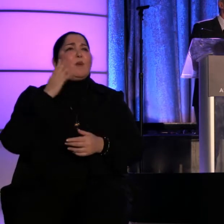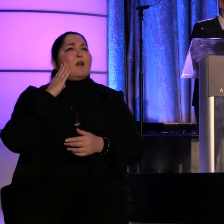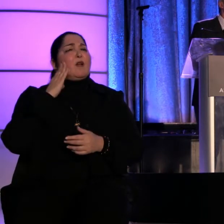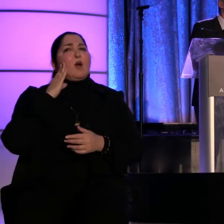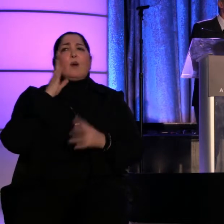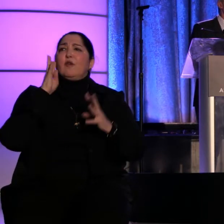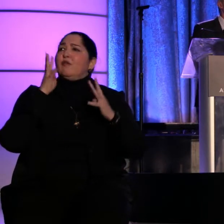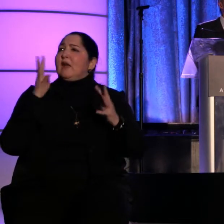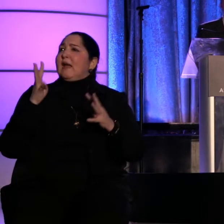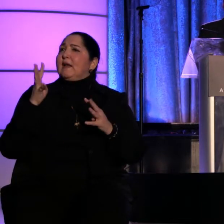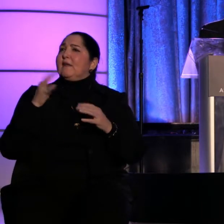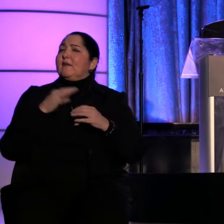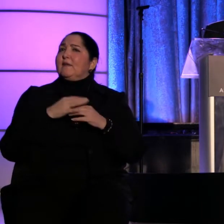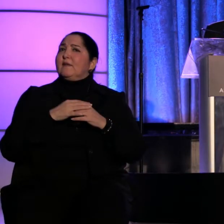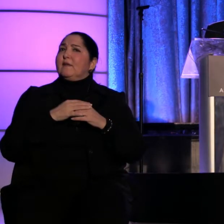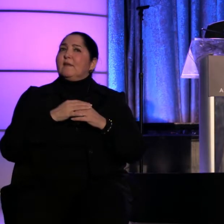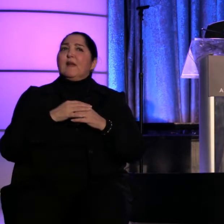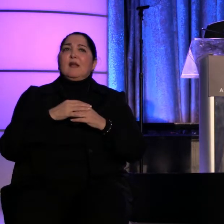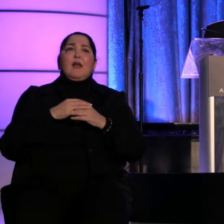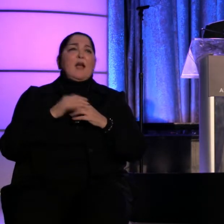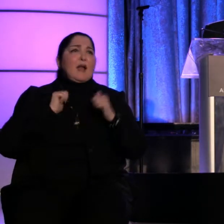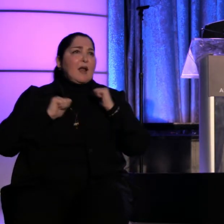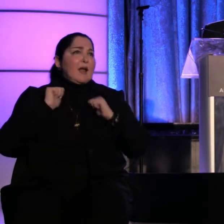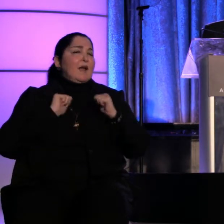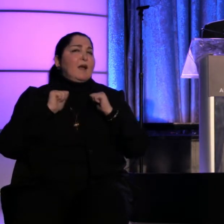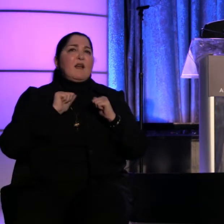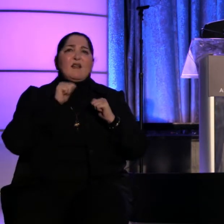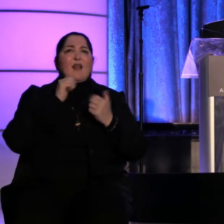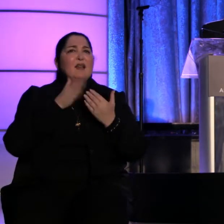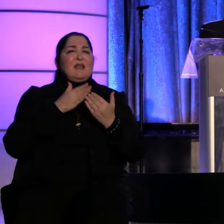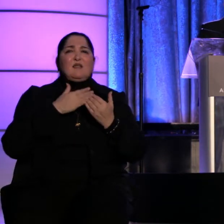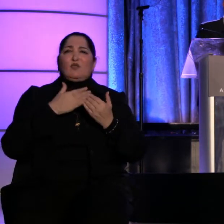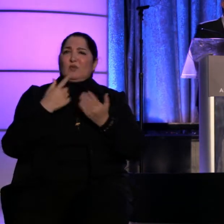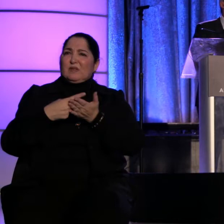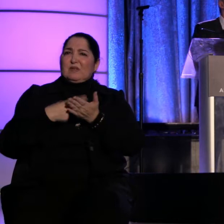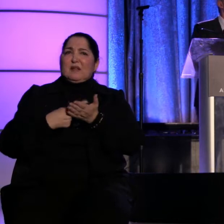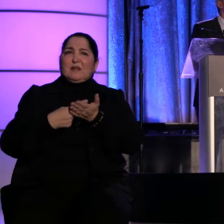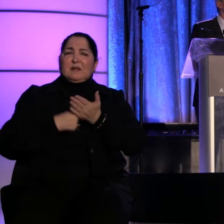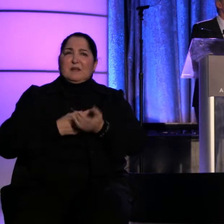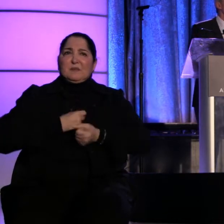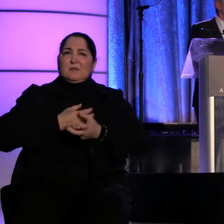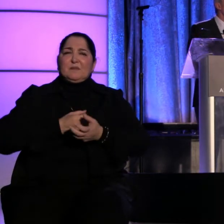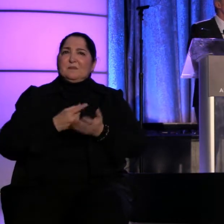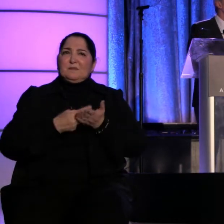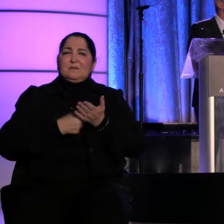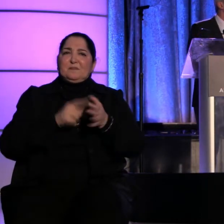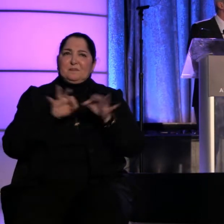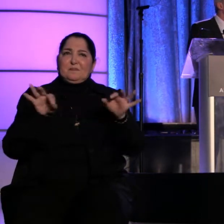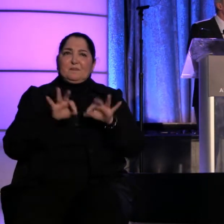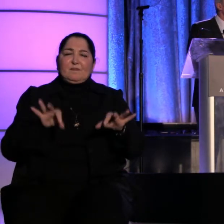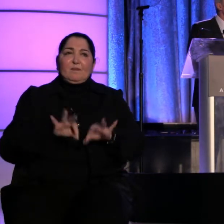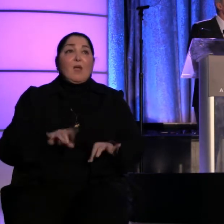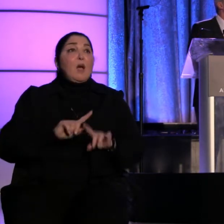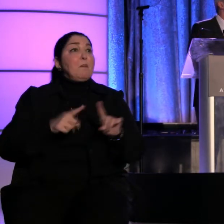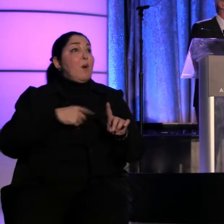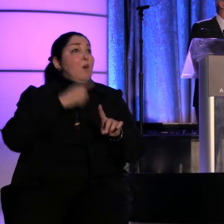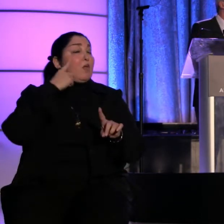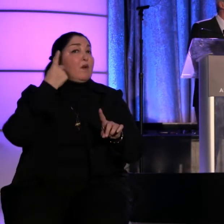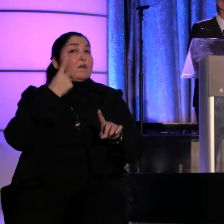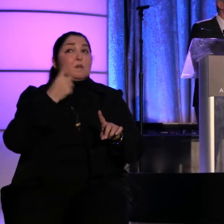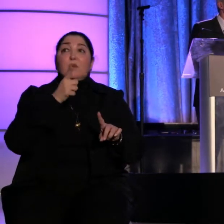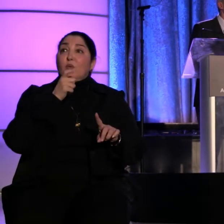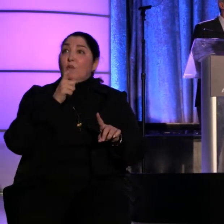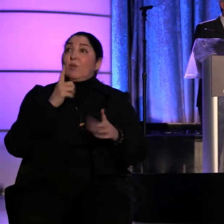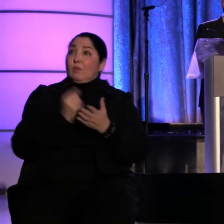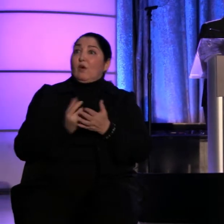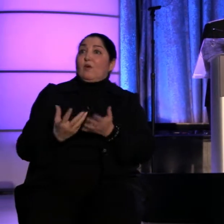it is not always so easy to talk about it. So we naturally thought of someone whose livelihood is about just